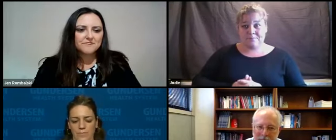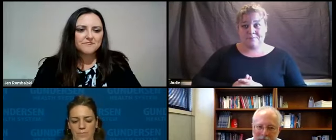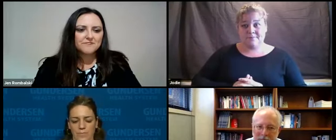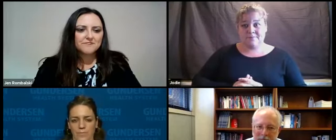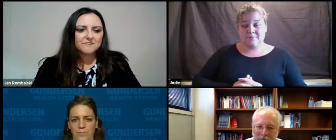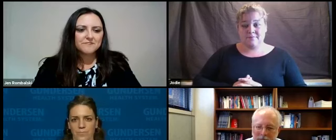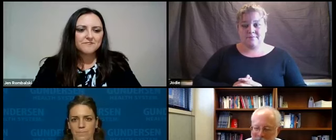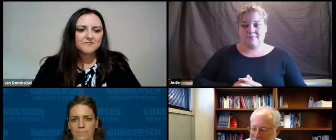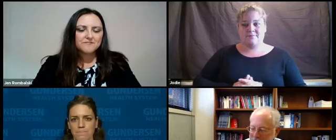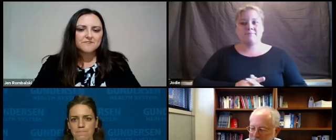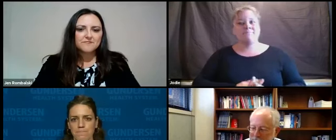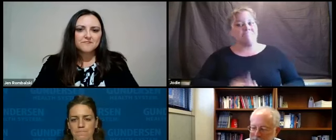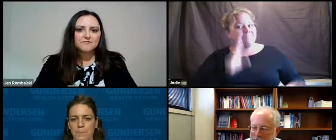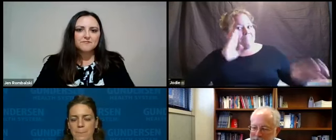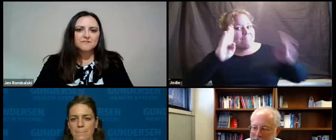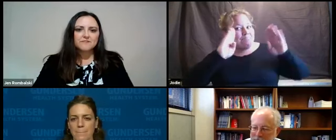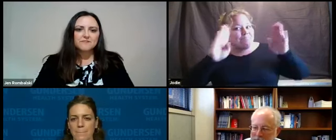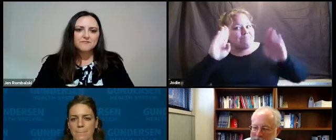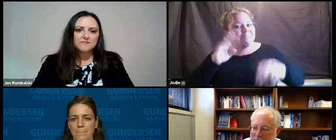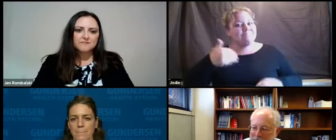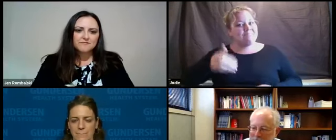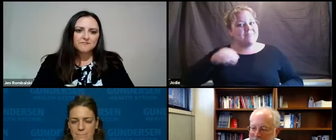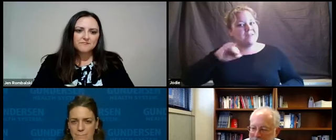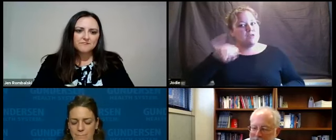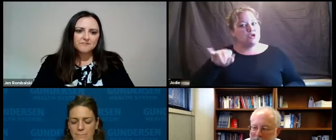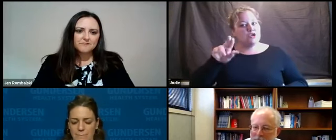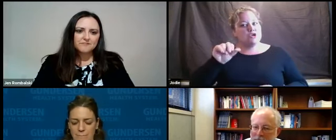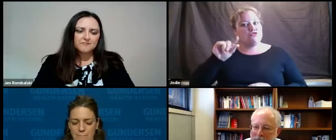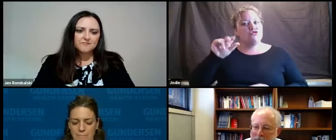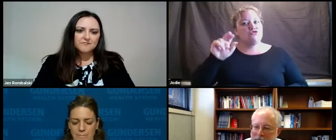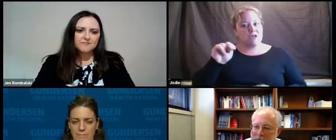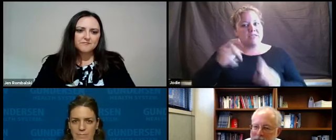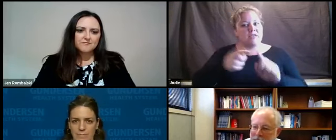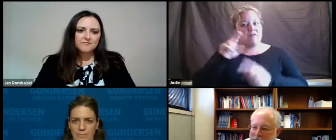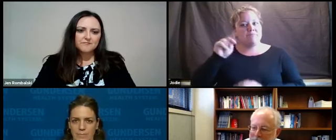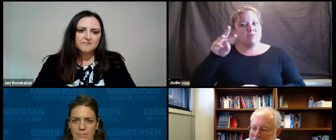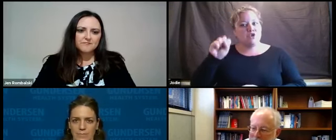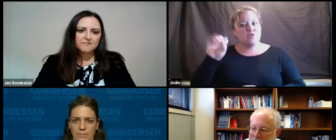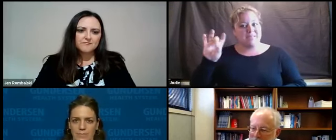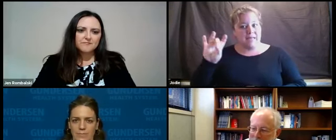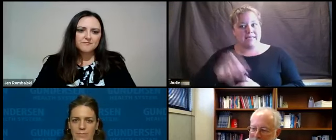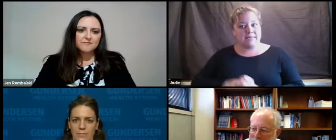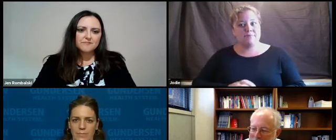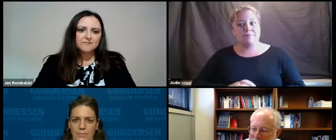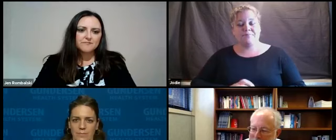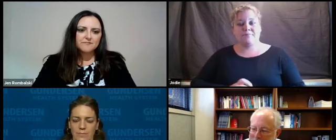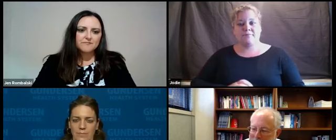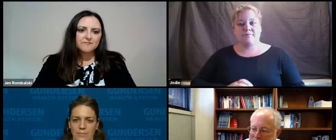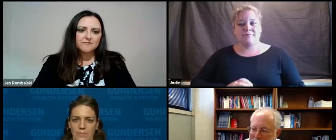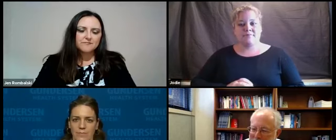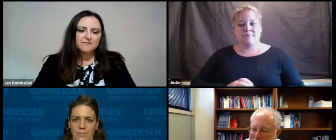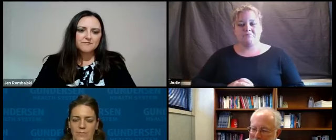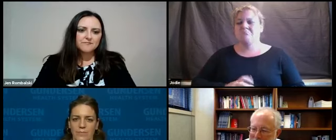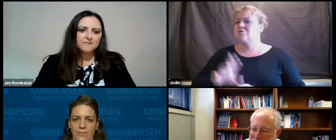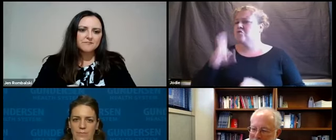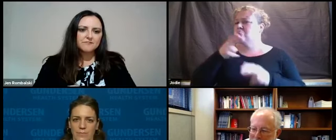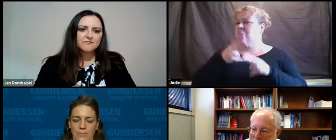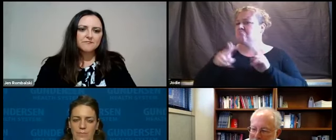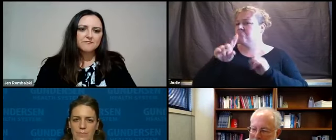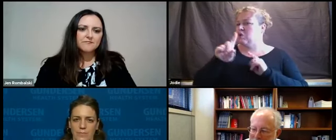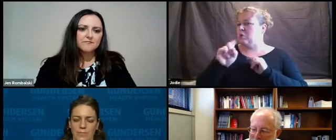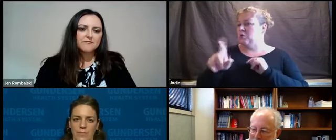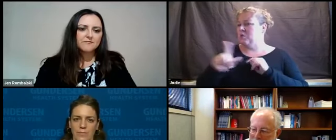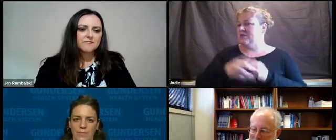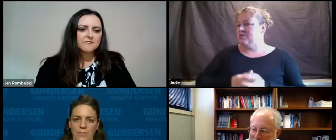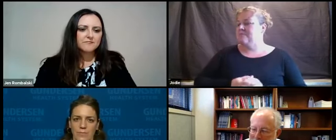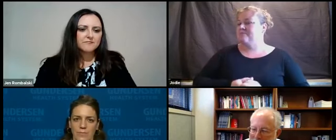Hi there, doctors. My name is Justin. I'm with WKBT News 8 here. I had a quick question, and I'm